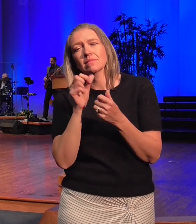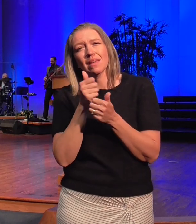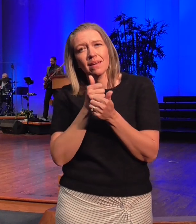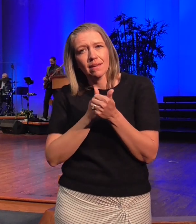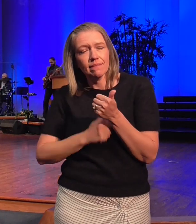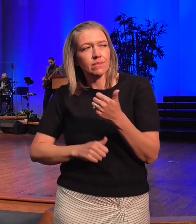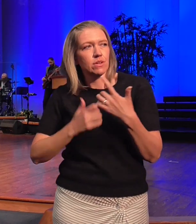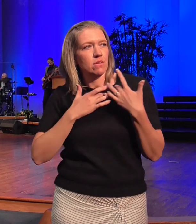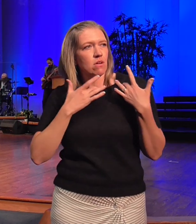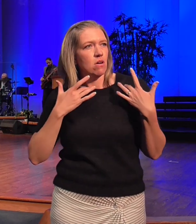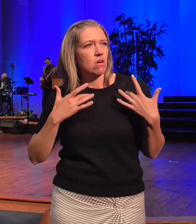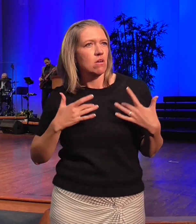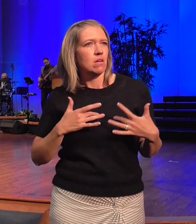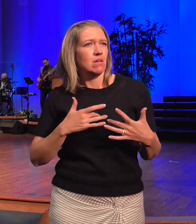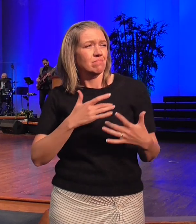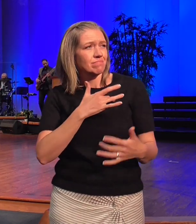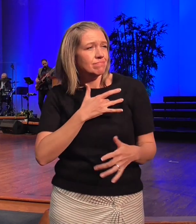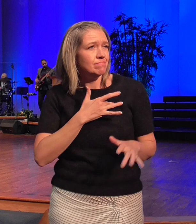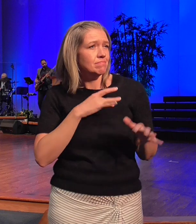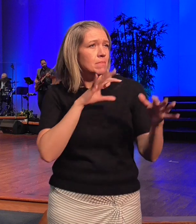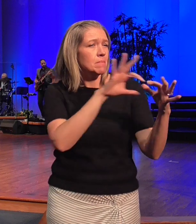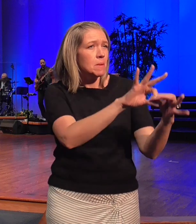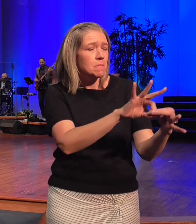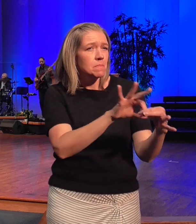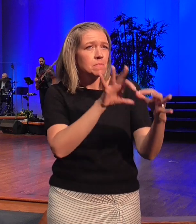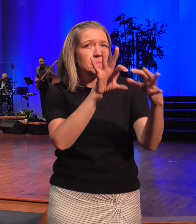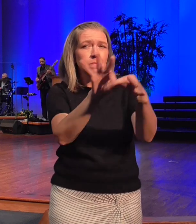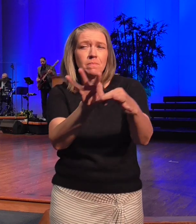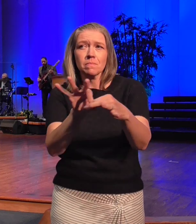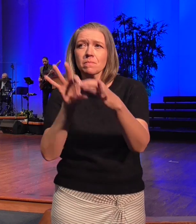Every heart connected,